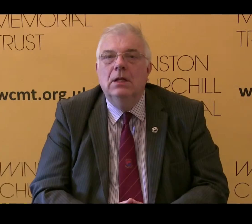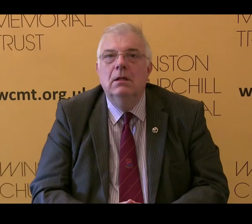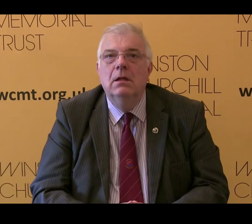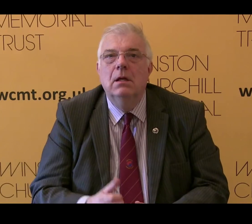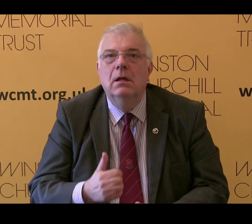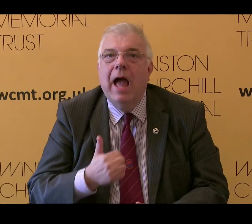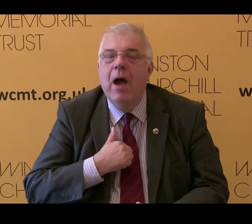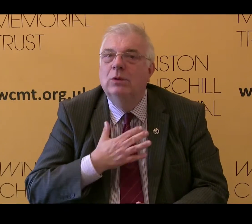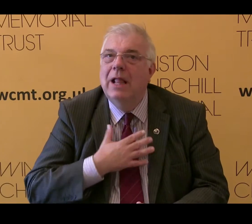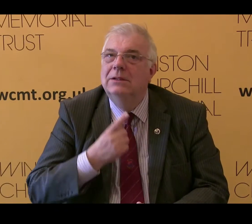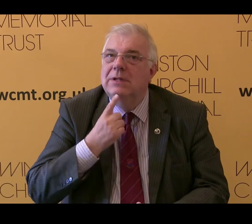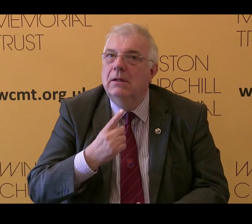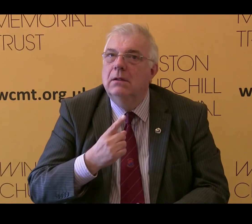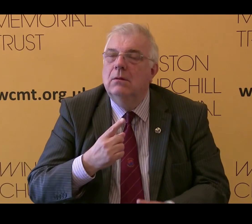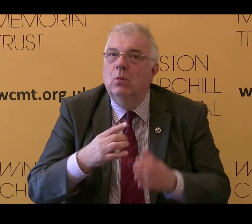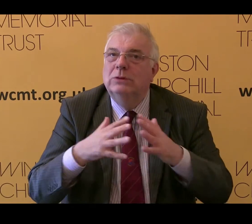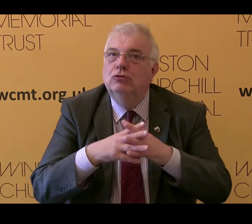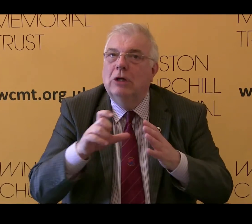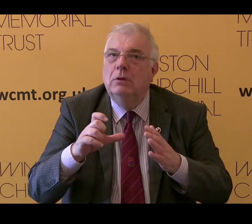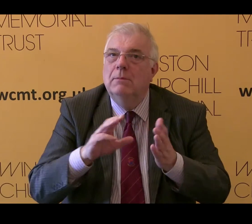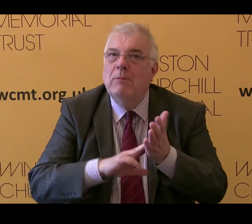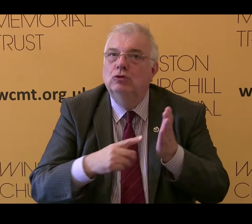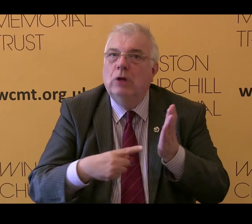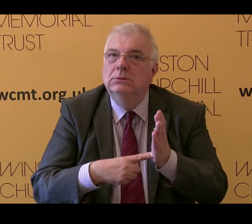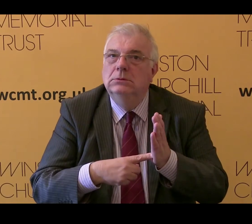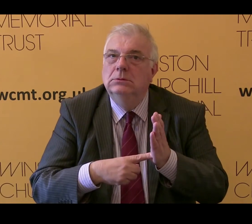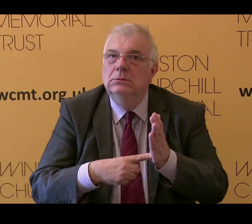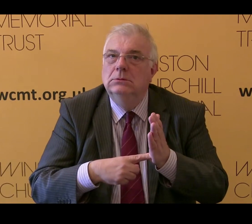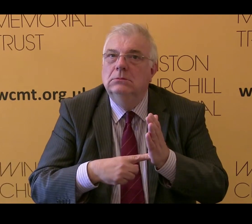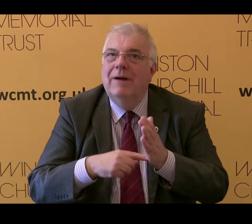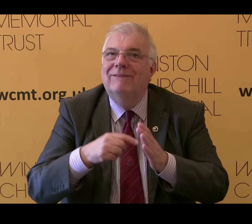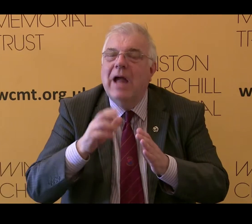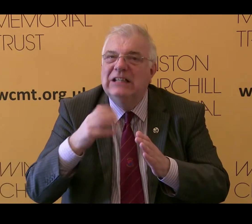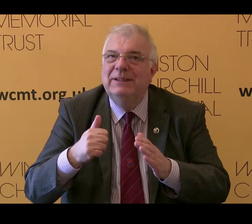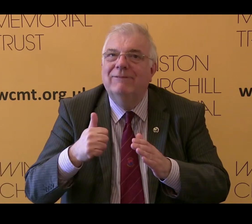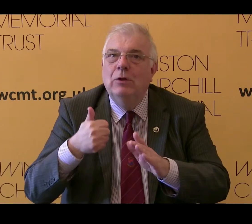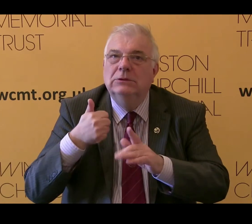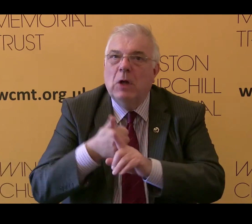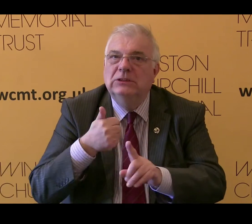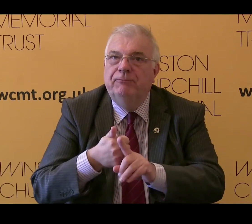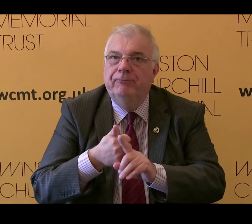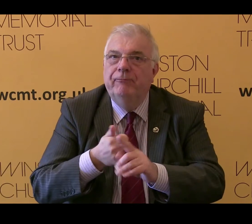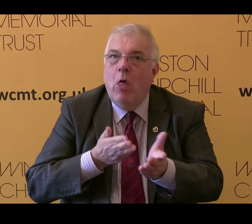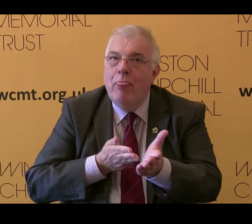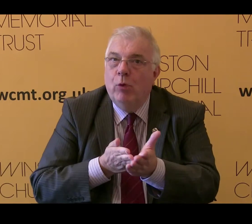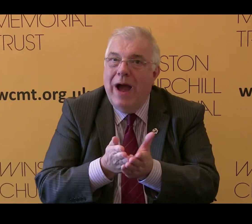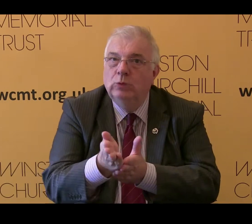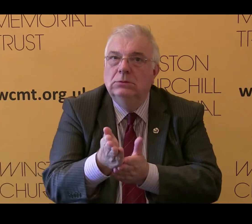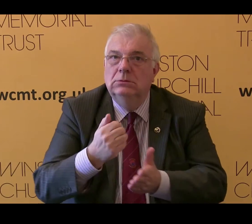I would just like to say that the Winston Churchill Memorial Trust has been very, very supportive